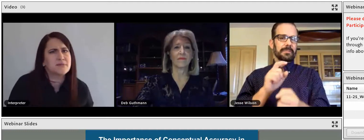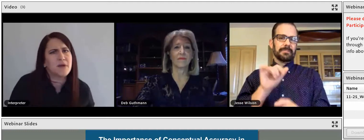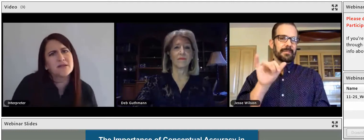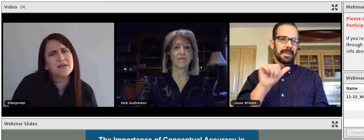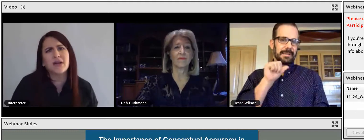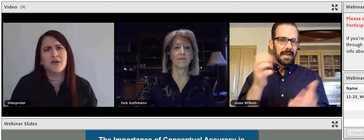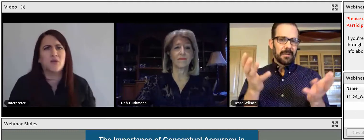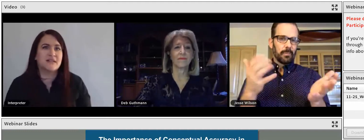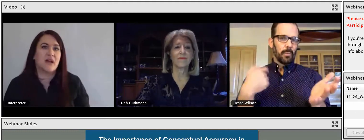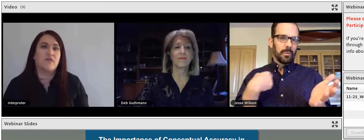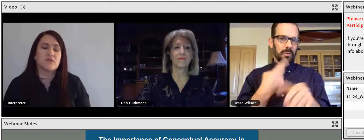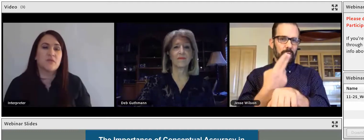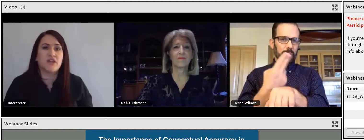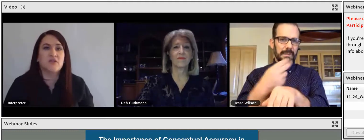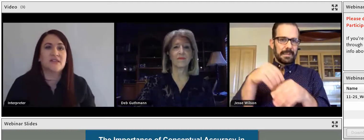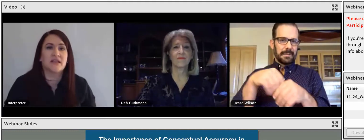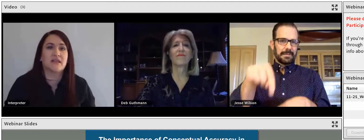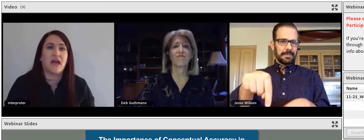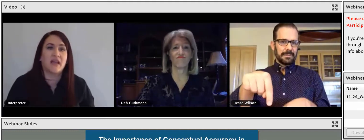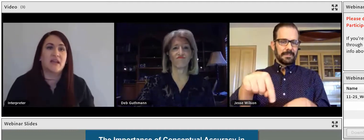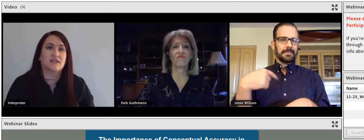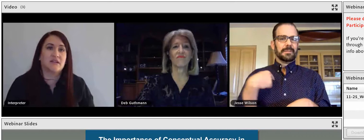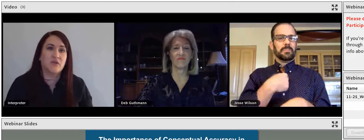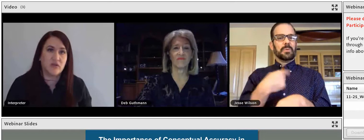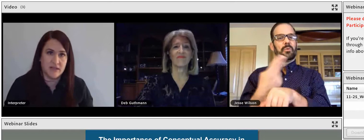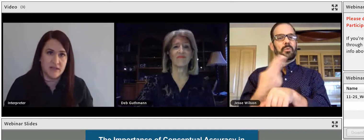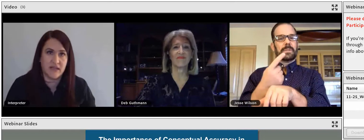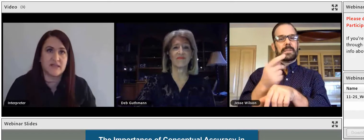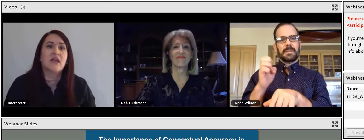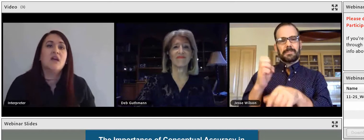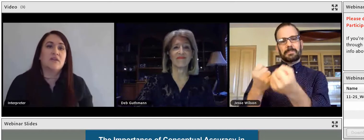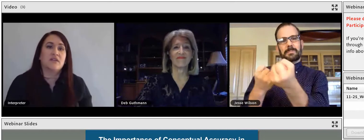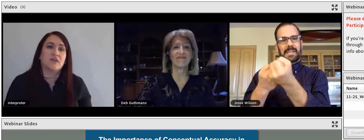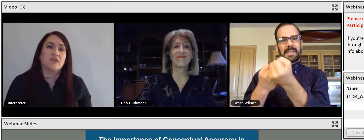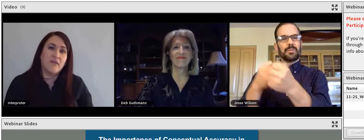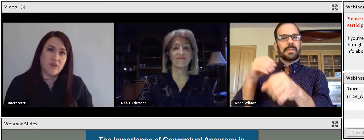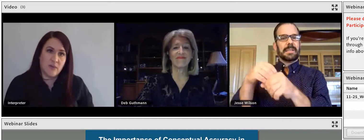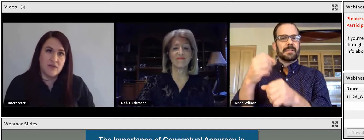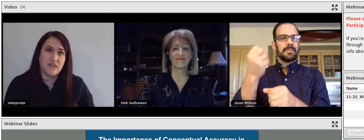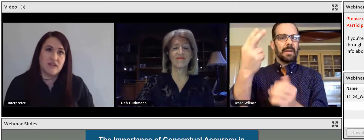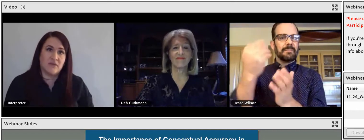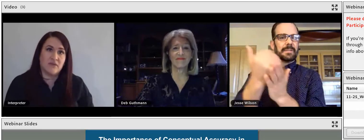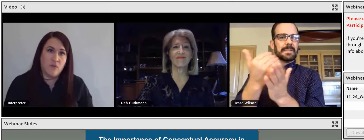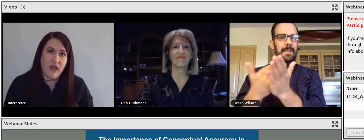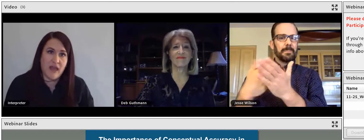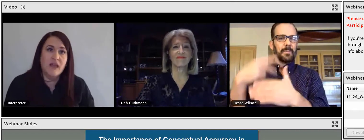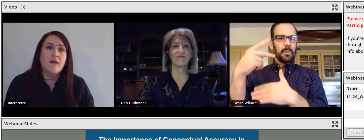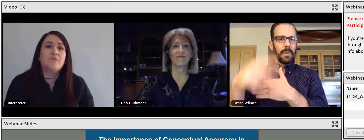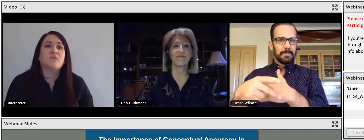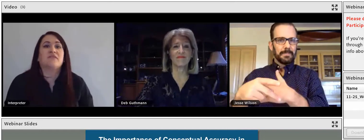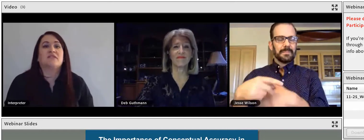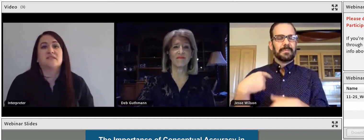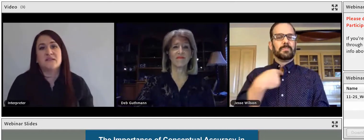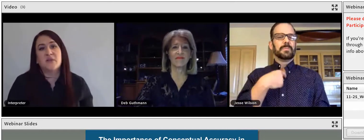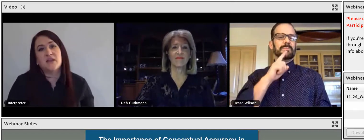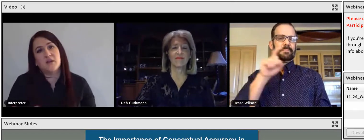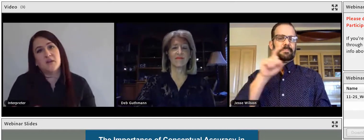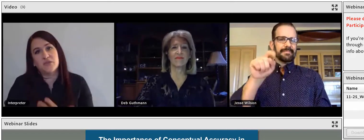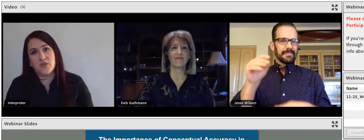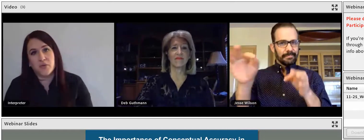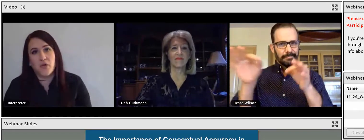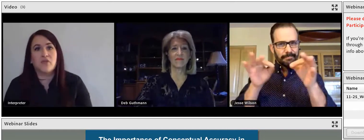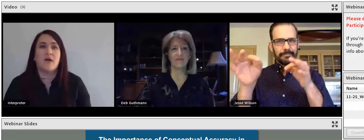it a business sponsor? Like, what is that? Of course, we're not using that in the typical context. Within recovery, we use it in a different way. We have to